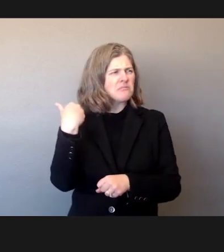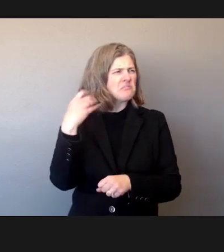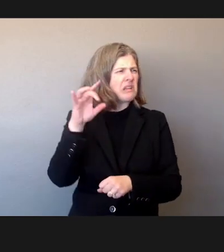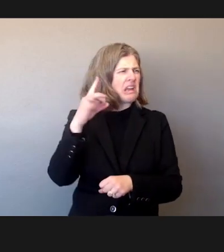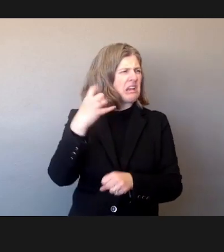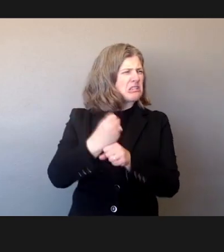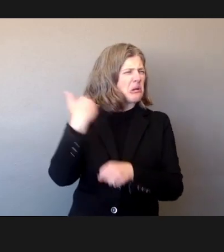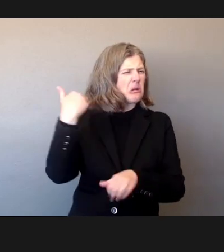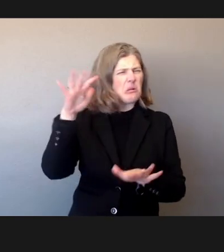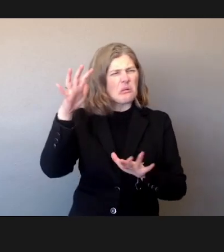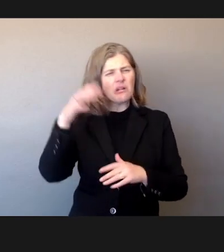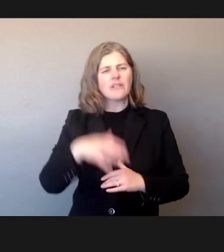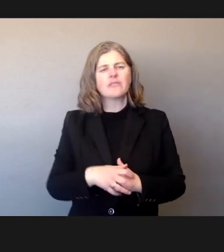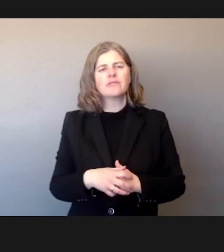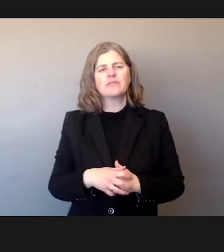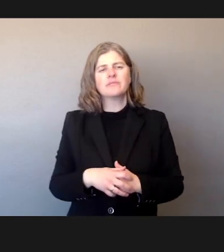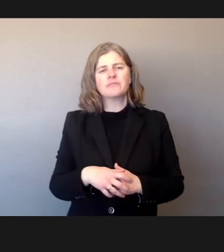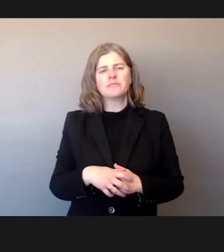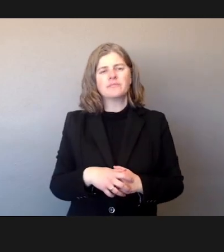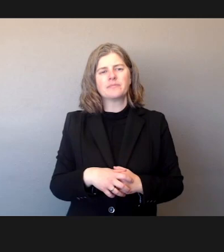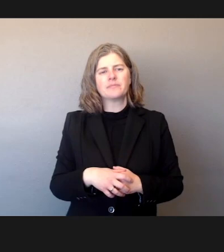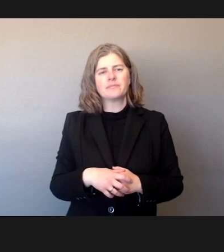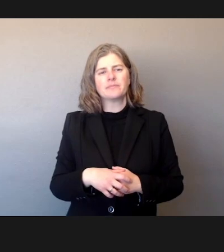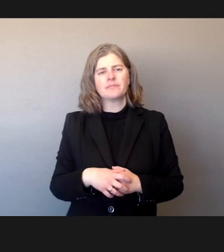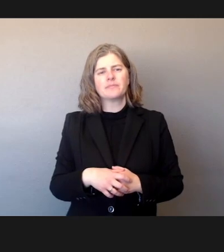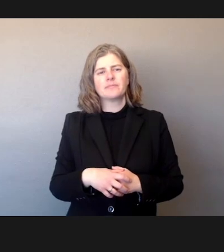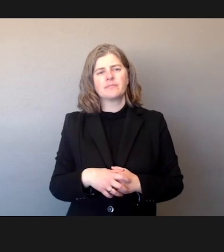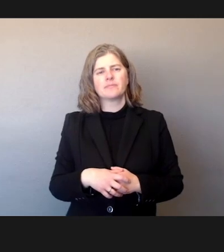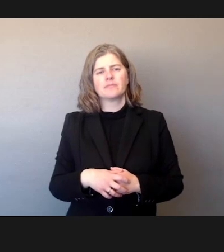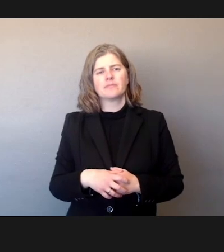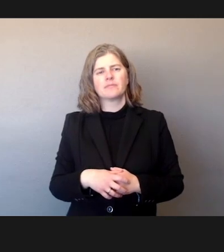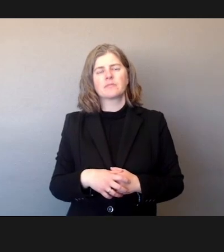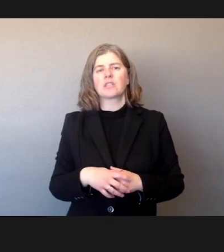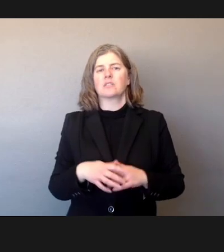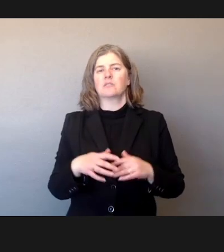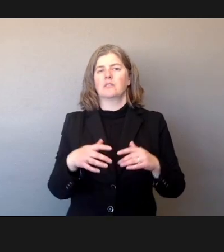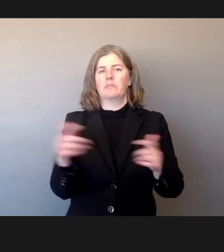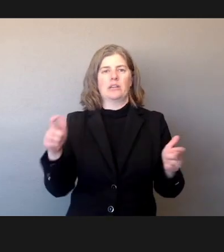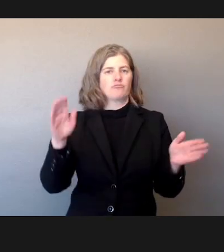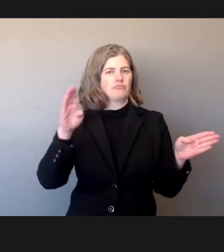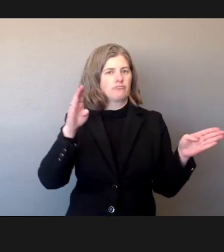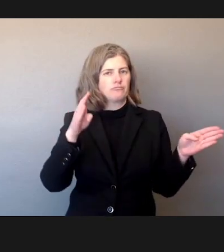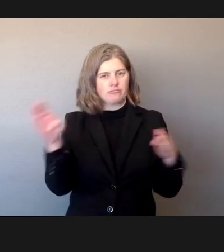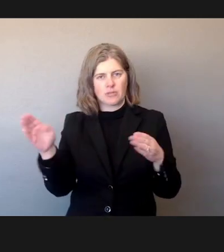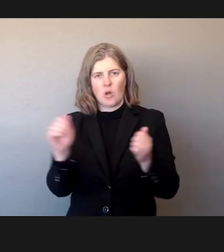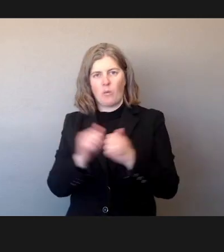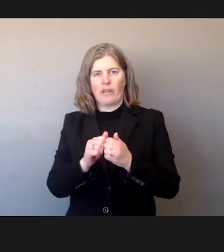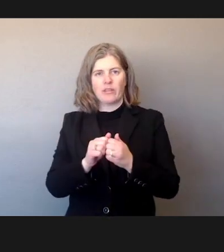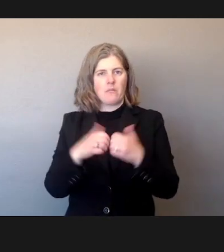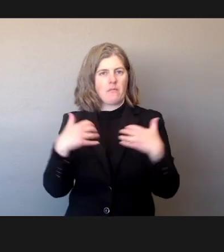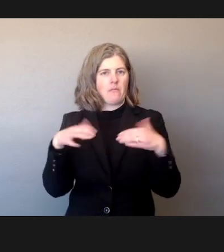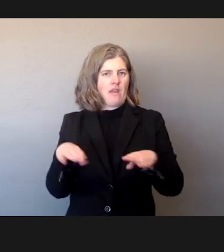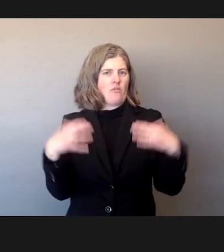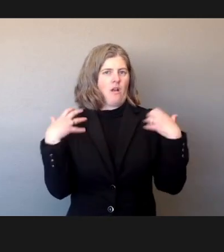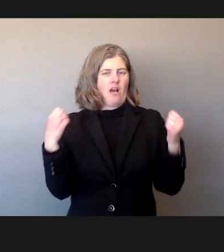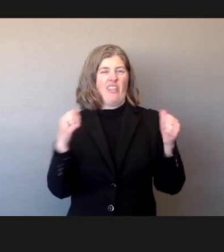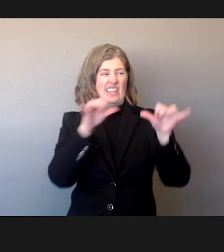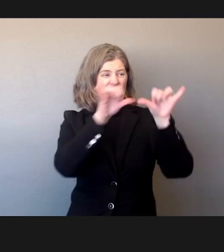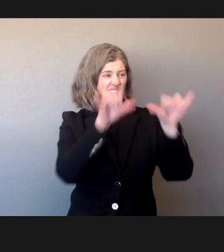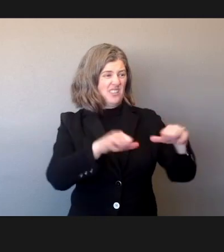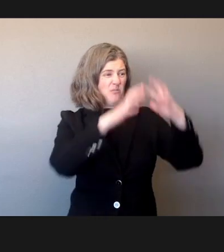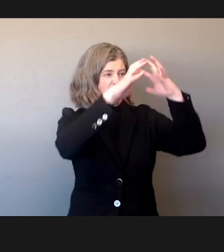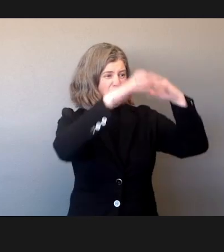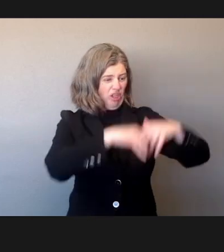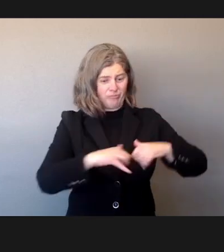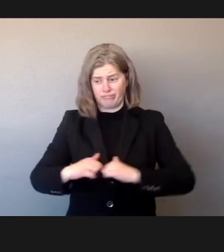ago, there was sort of a giant change in behavioral health and kind of a dismantling of the system